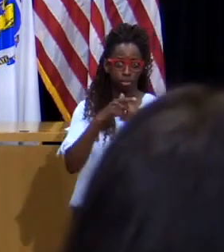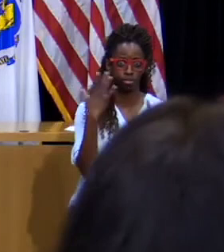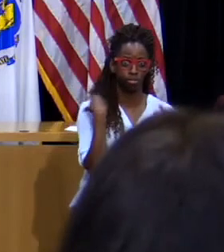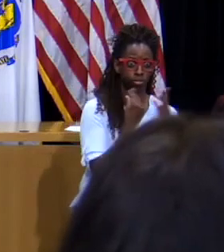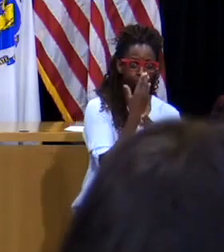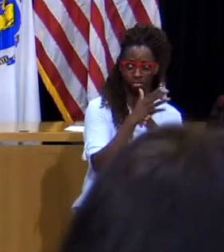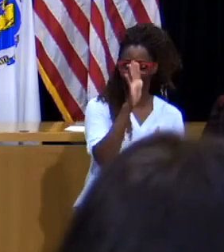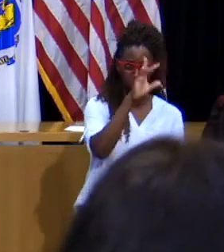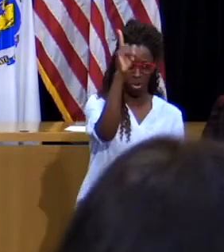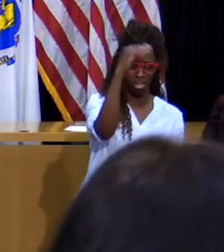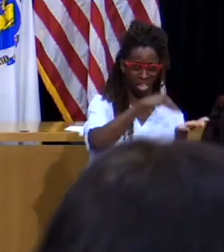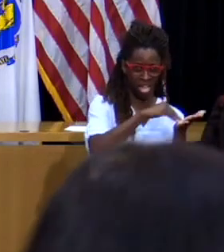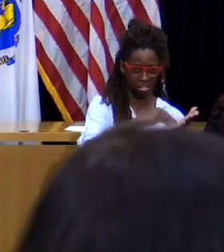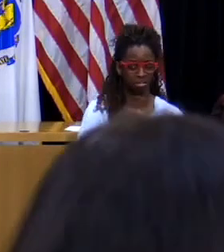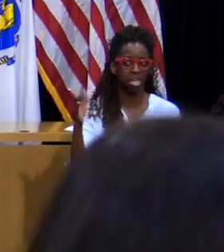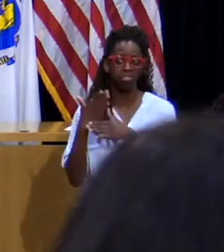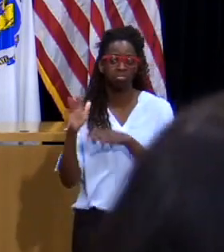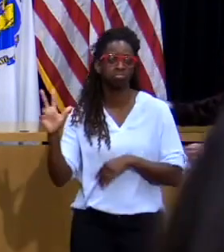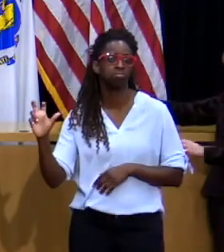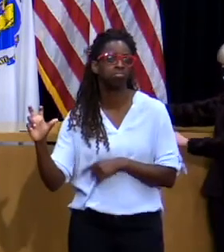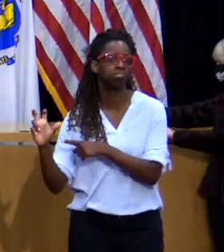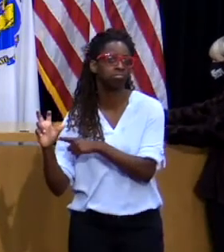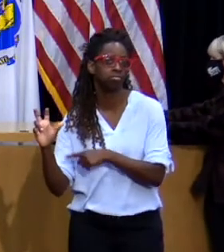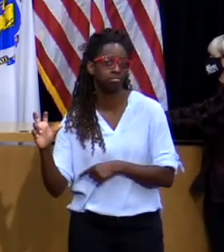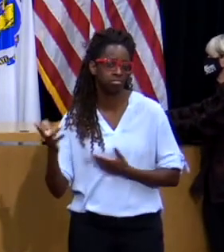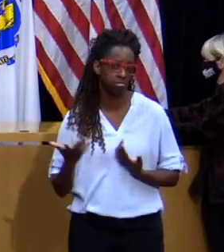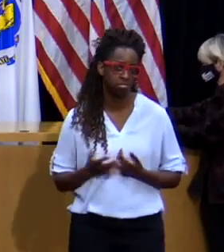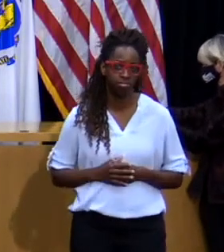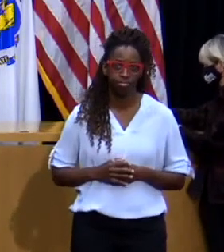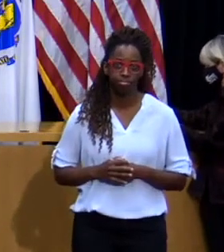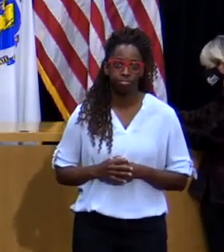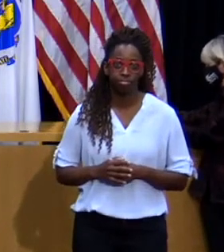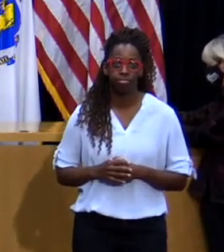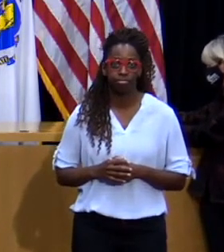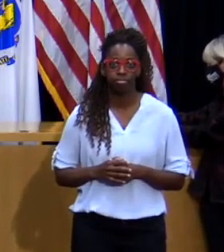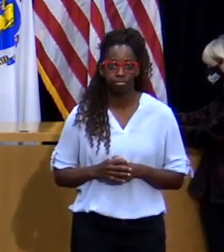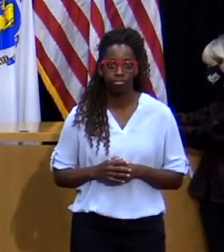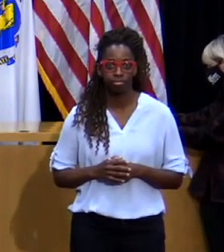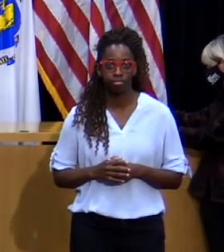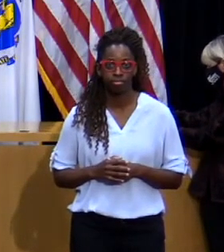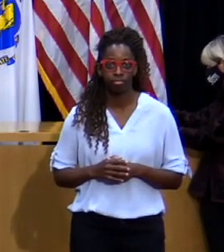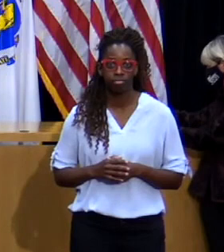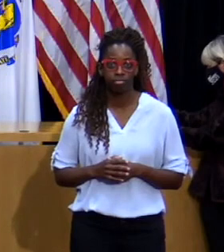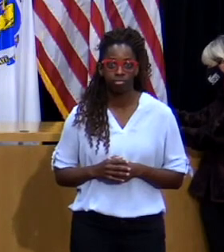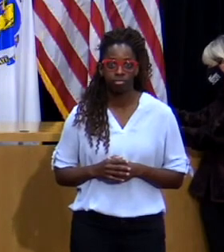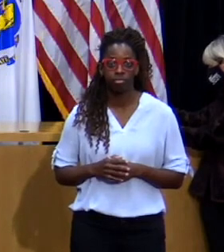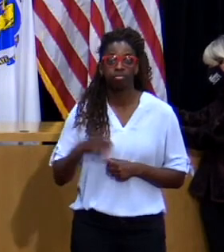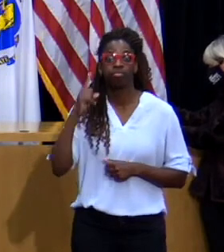the decisions we made with respect to elective procedures generally and